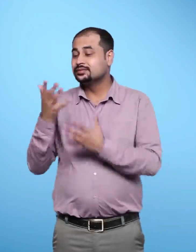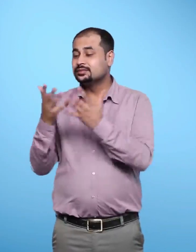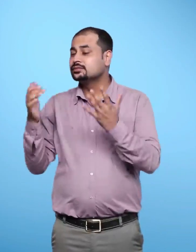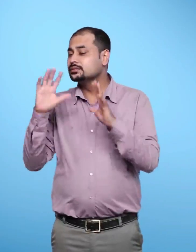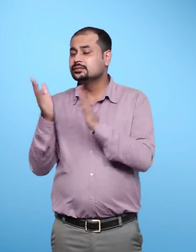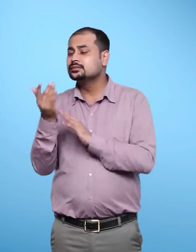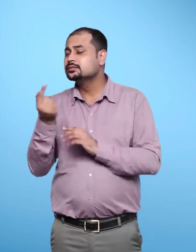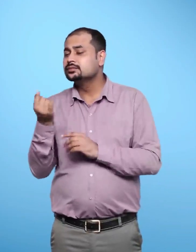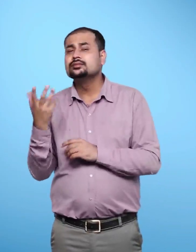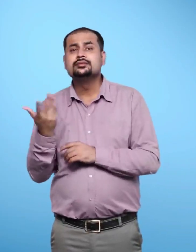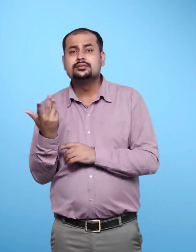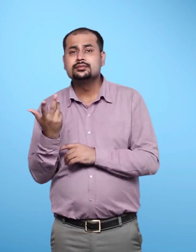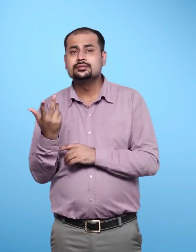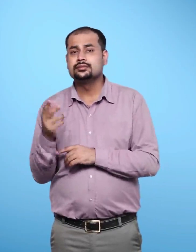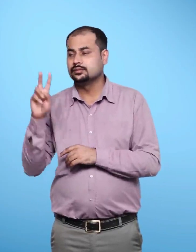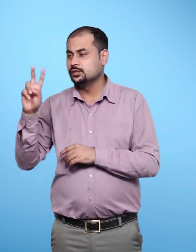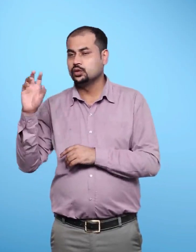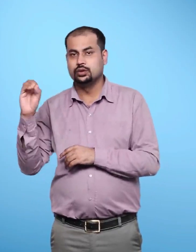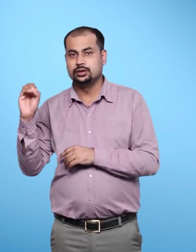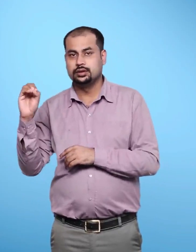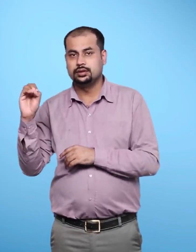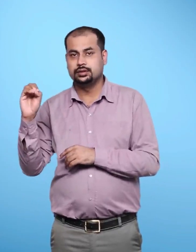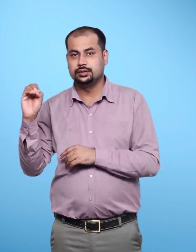Number of items 20.